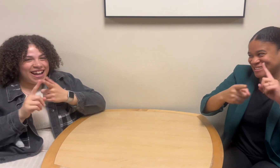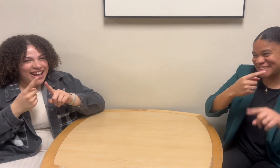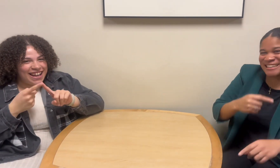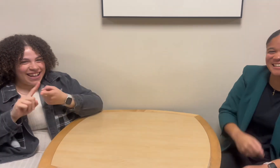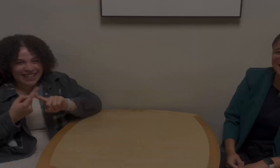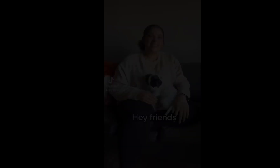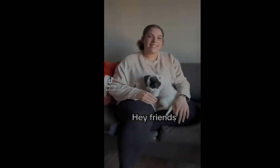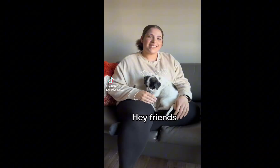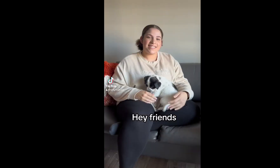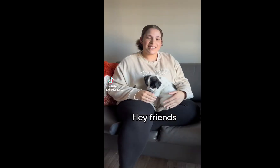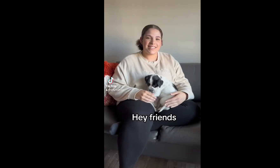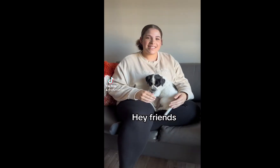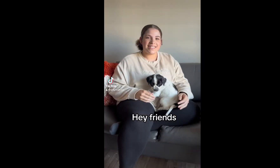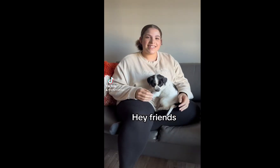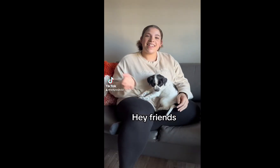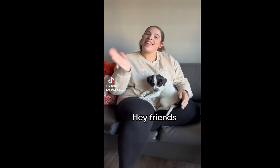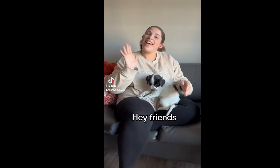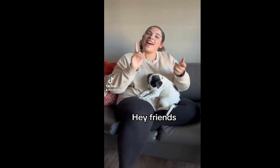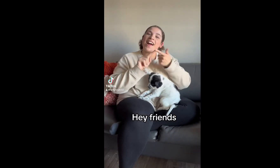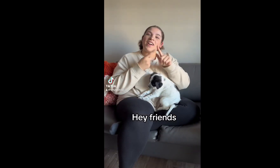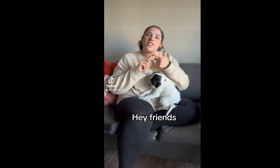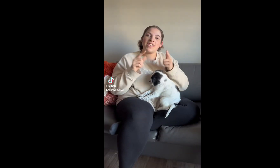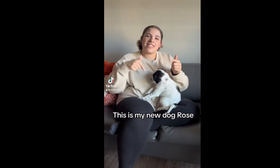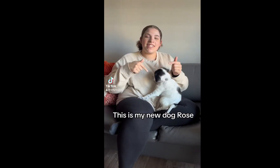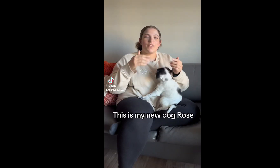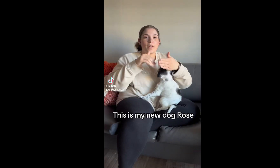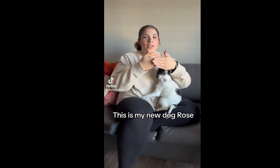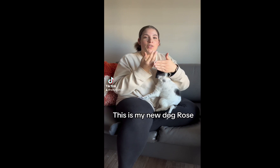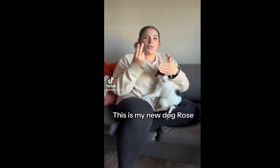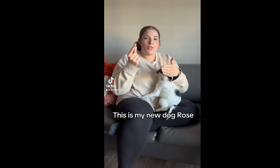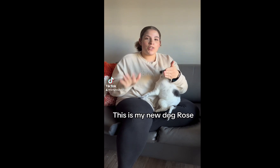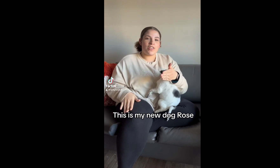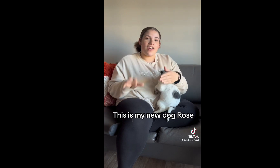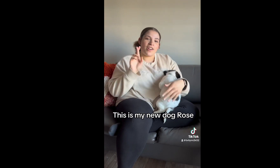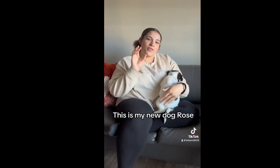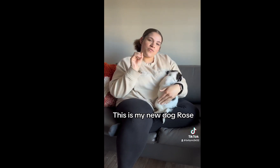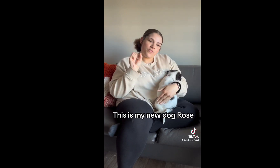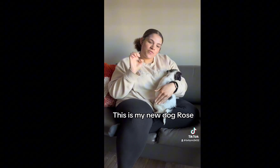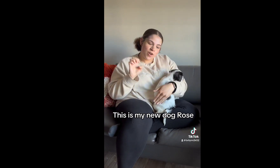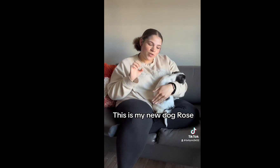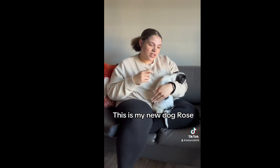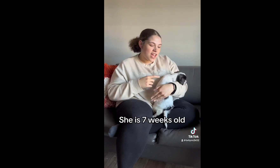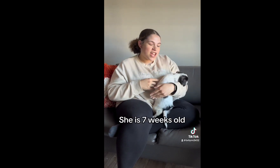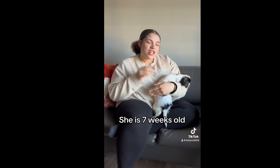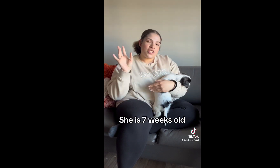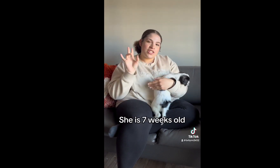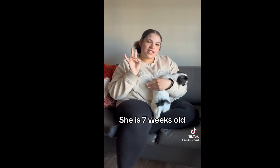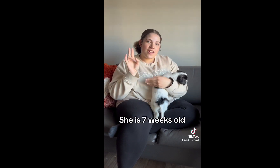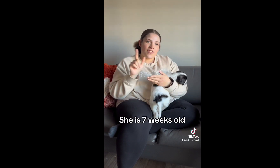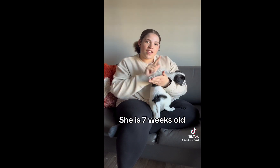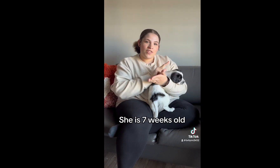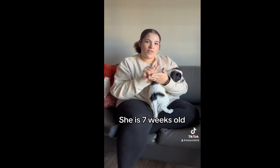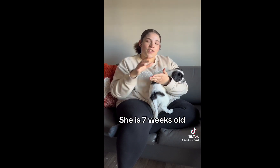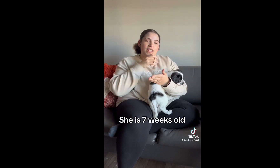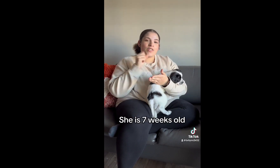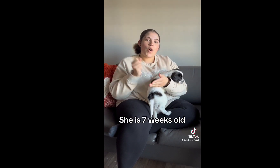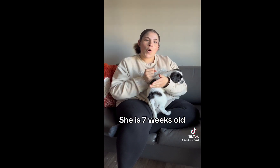Bye. Hi friends, this is my new dog. tomorrows. She's 7 weeks